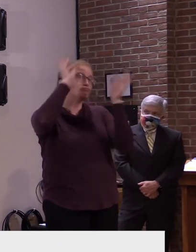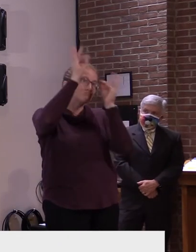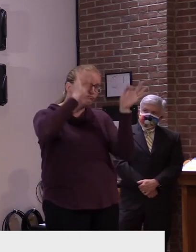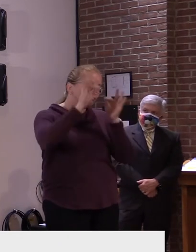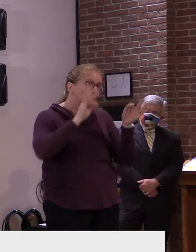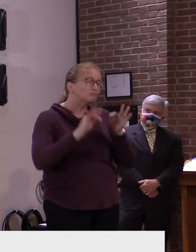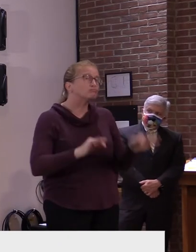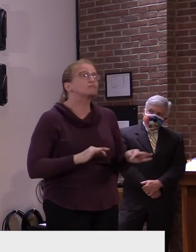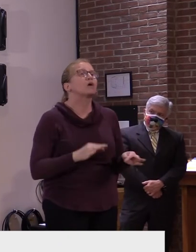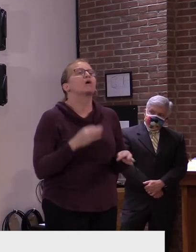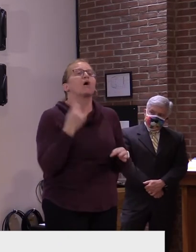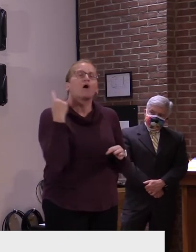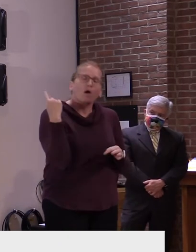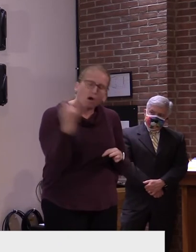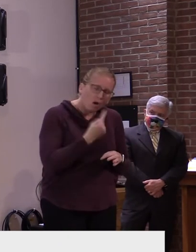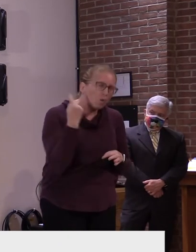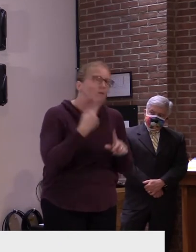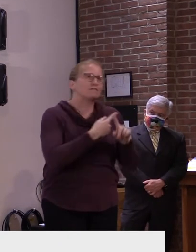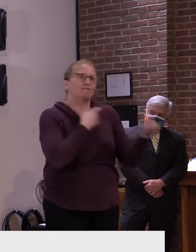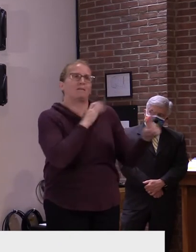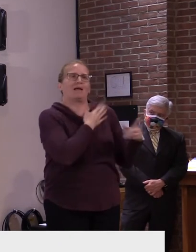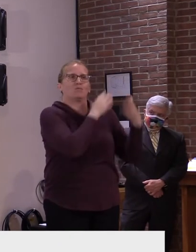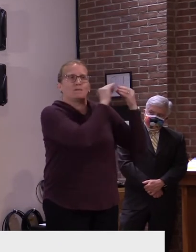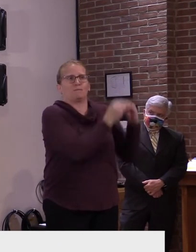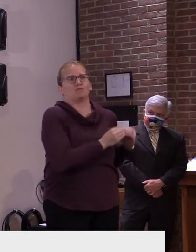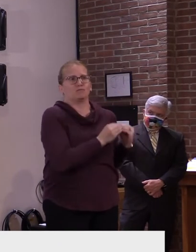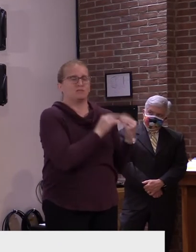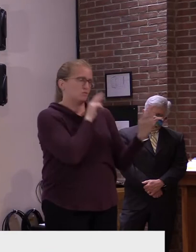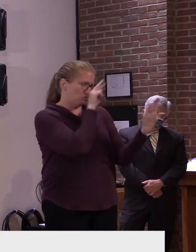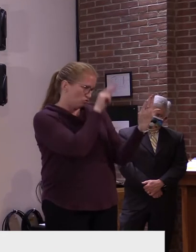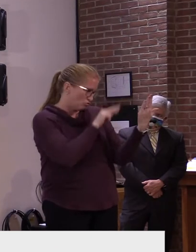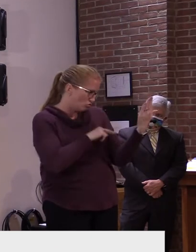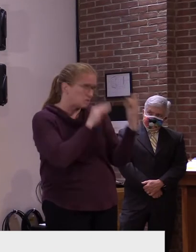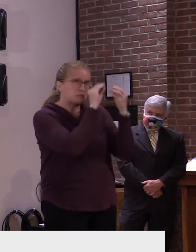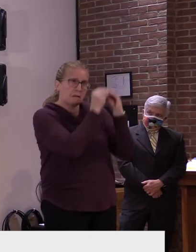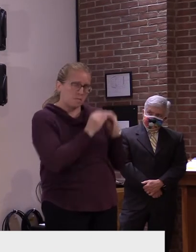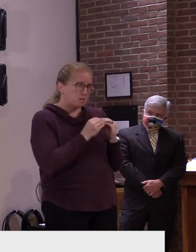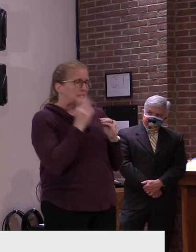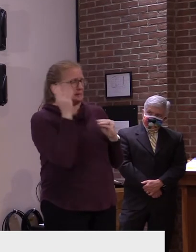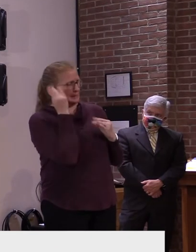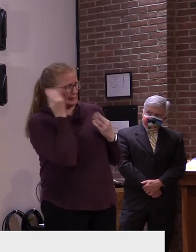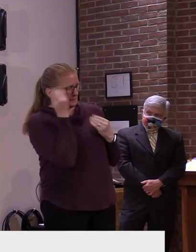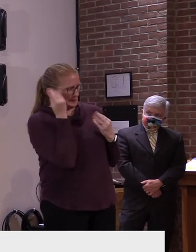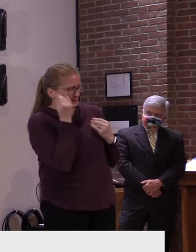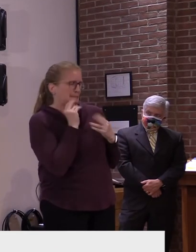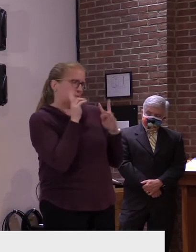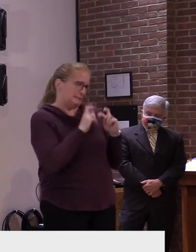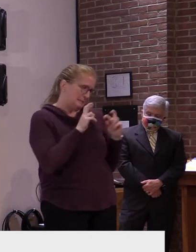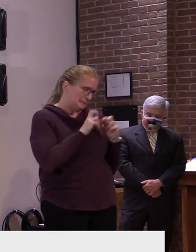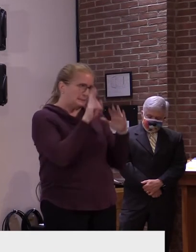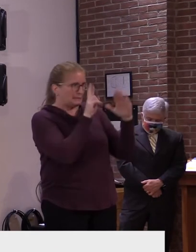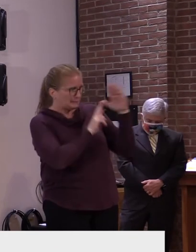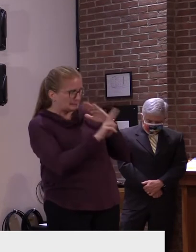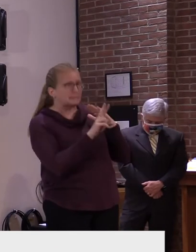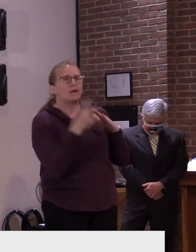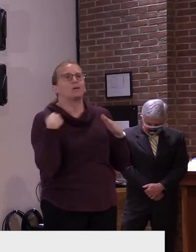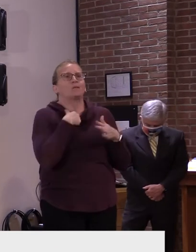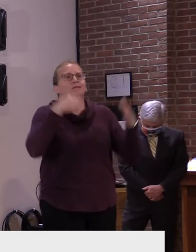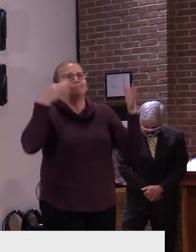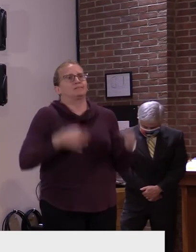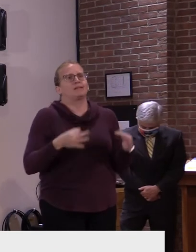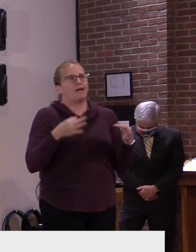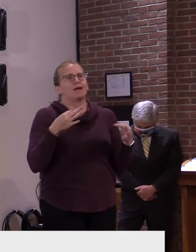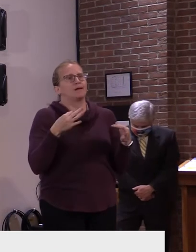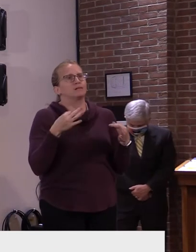always be data driven you've heard the data and you've seen the projections the health